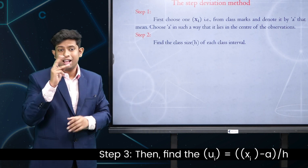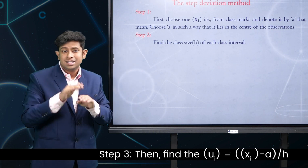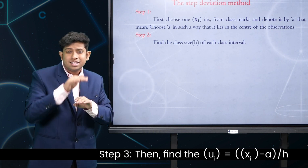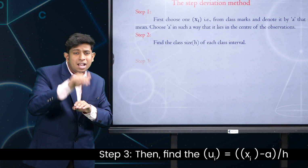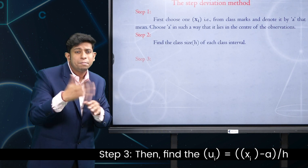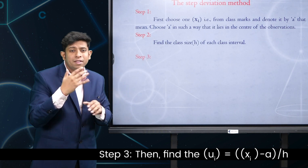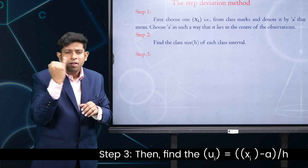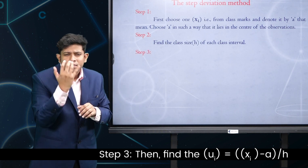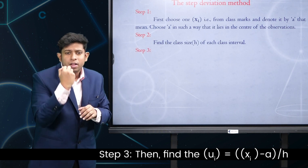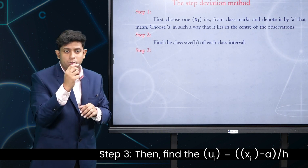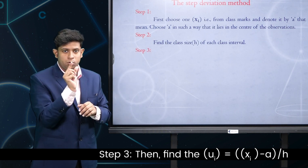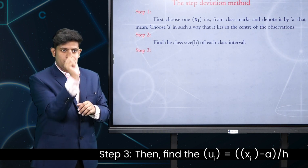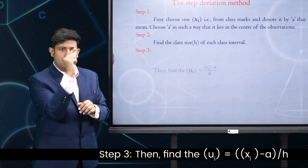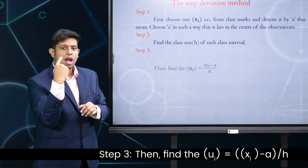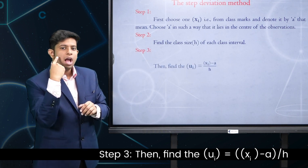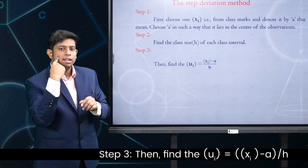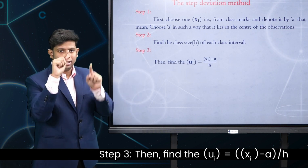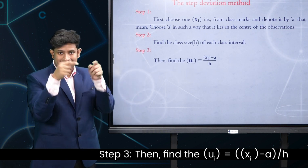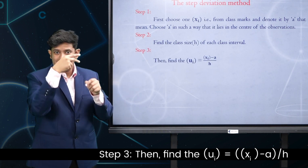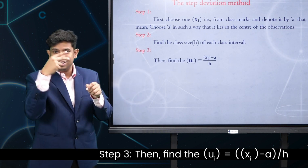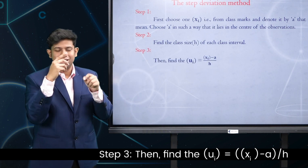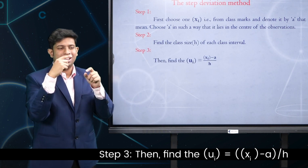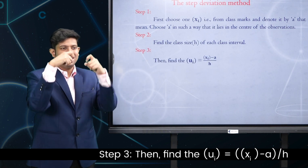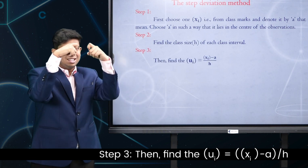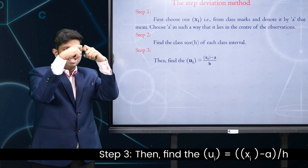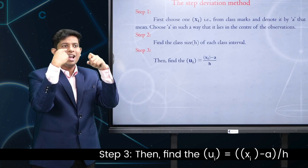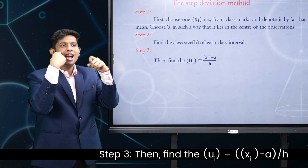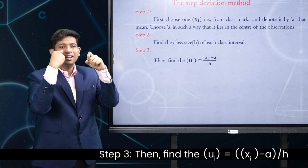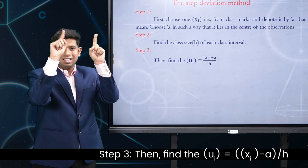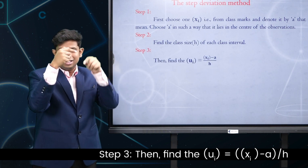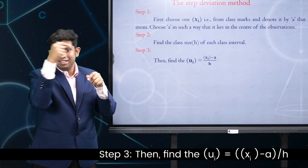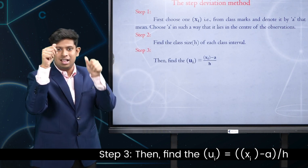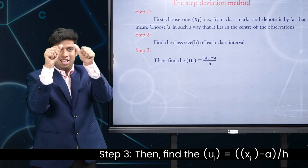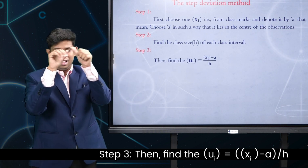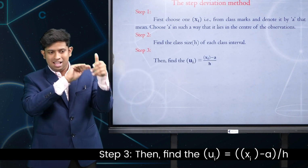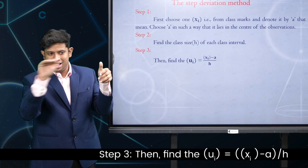Step 3. Then find the ui, that is equal to xi minus a by h.